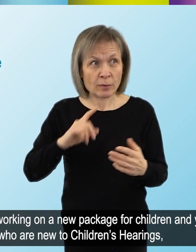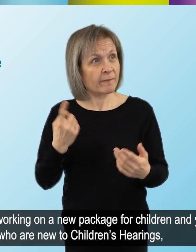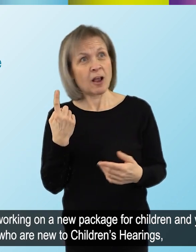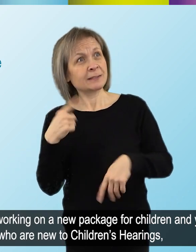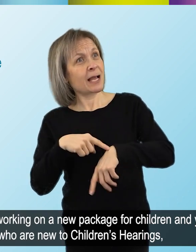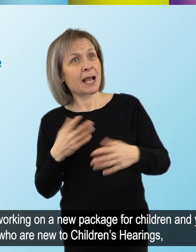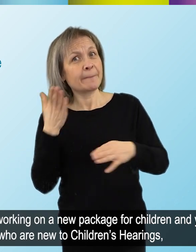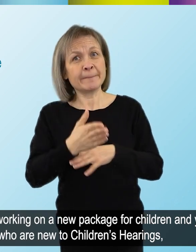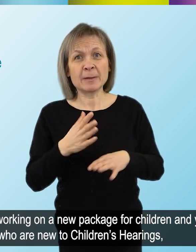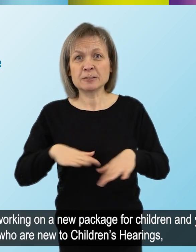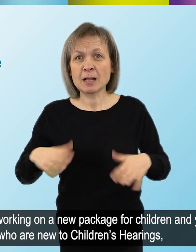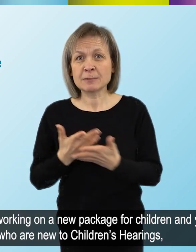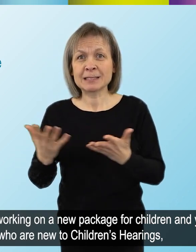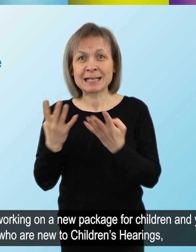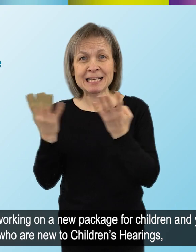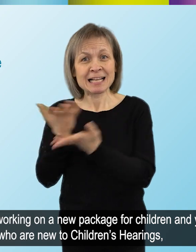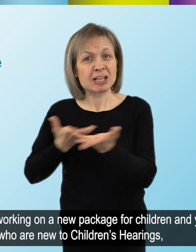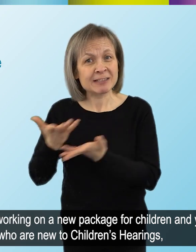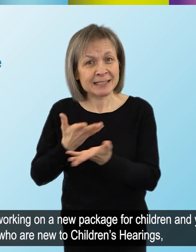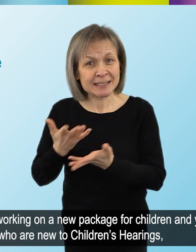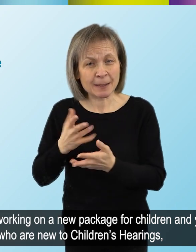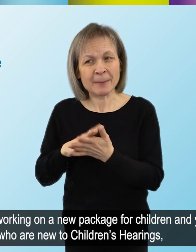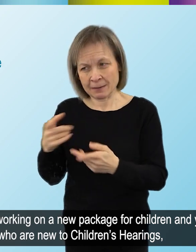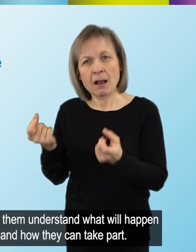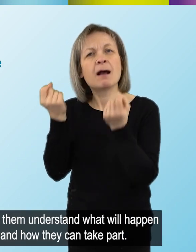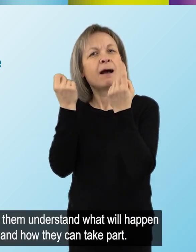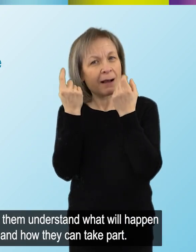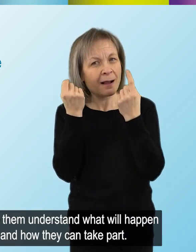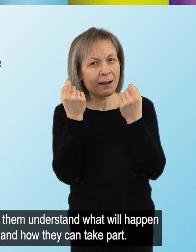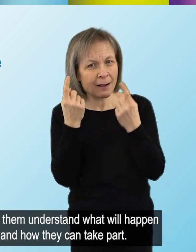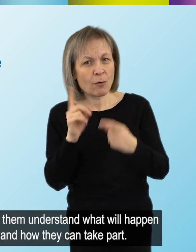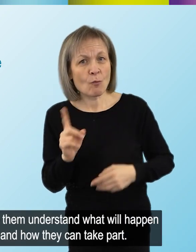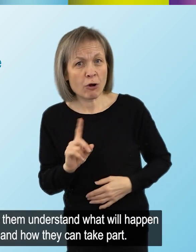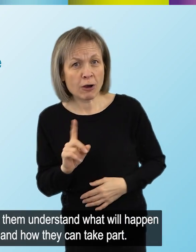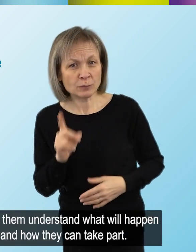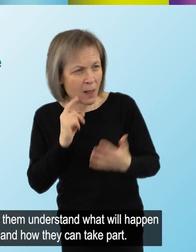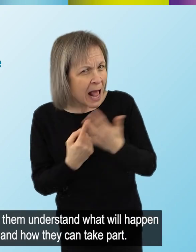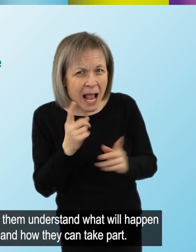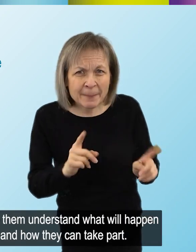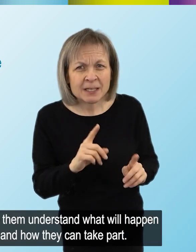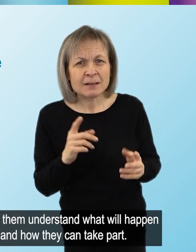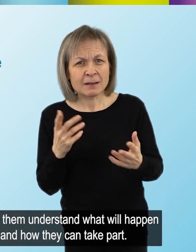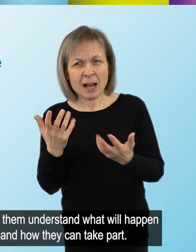and young people who are new to children's hearings, to help them understand what will happen and how they can take part.